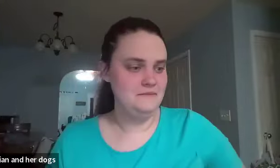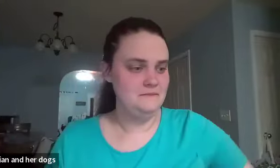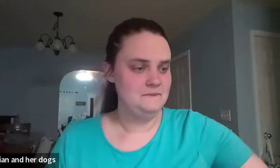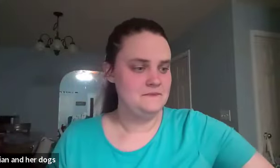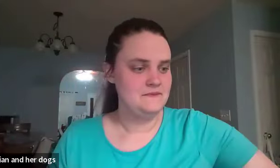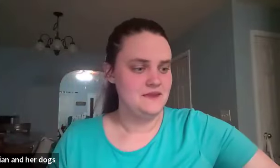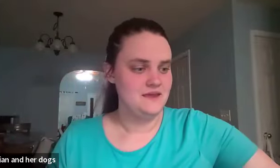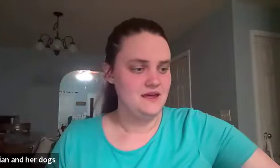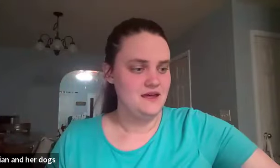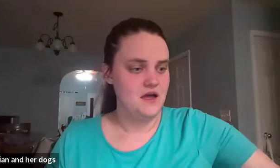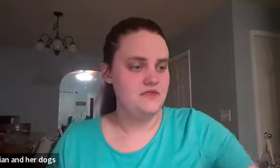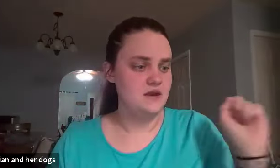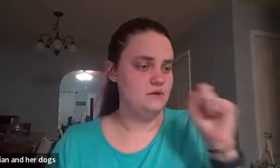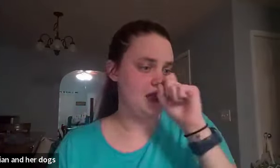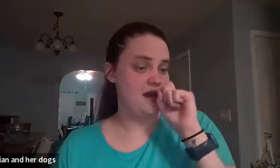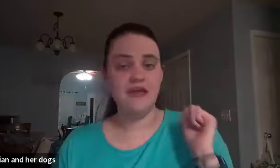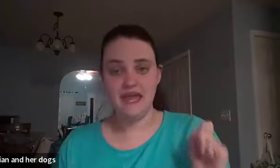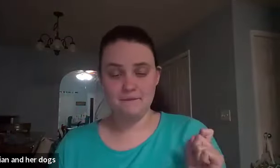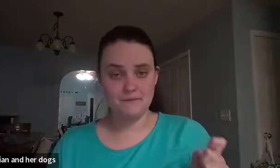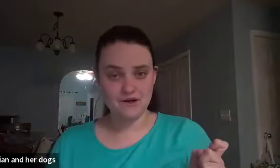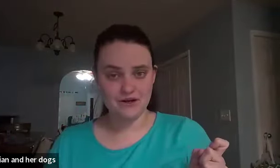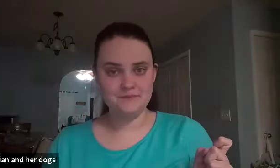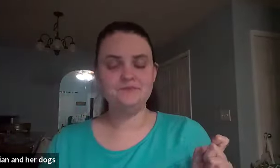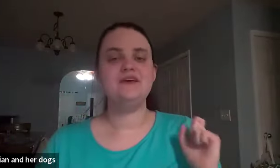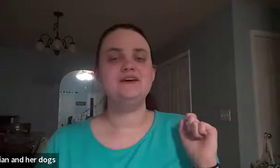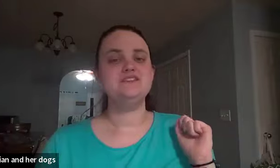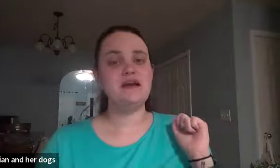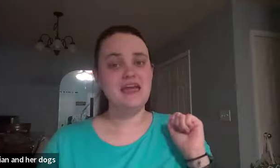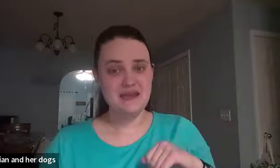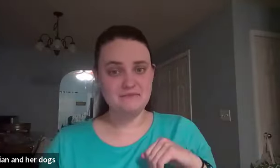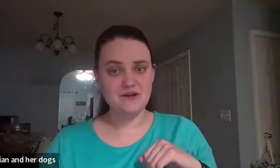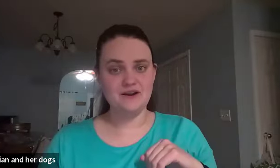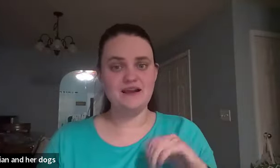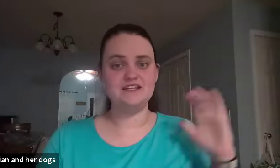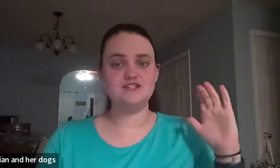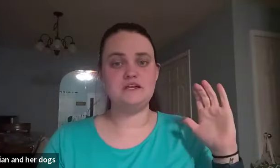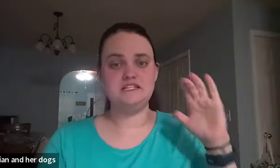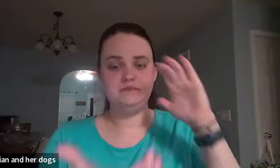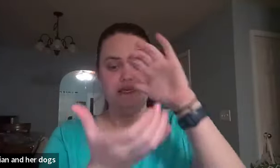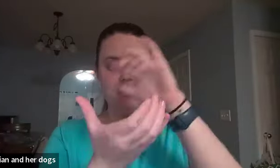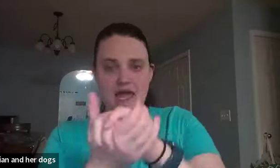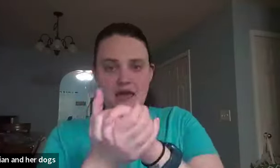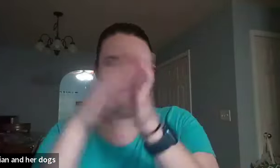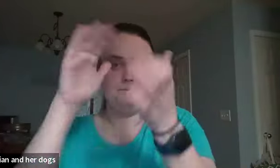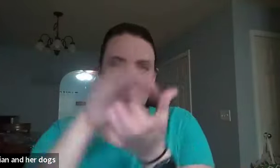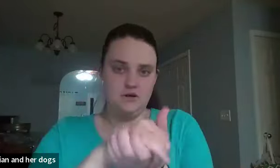Okay. Then we have hamburger. So hamburger is going to be